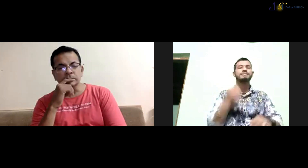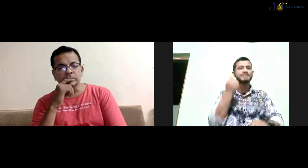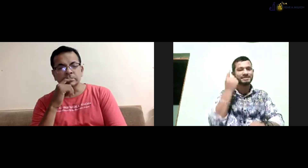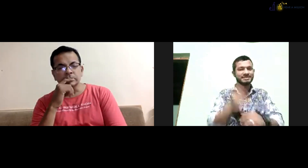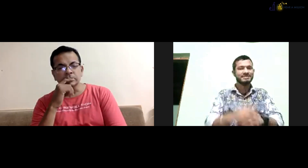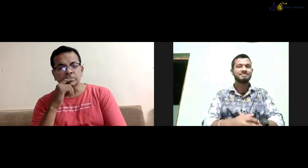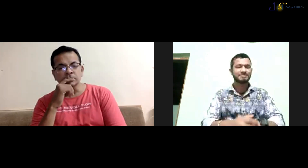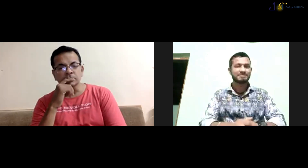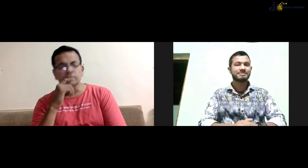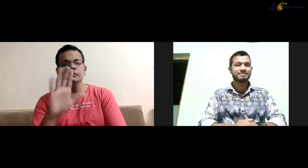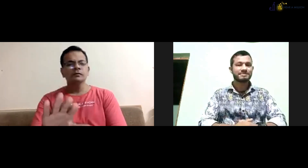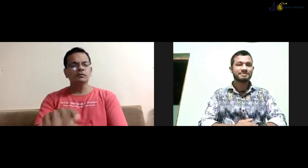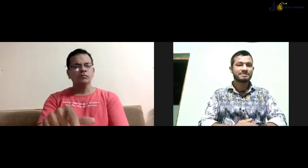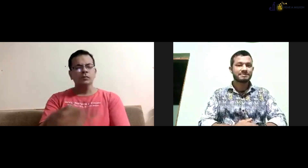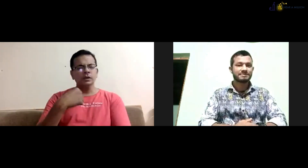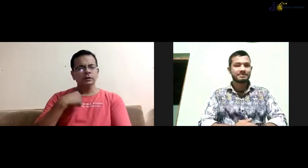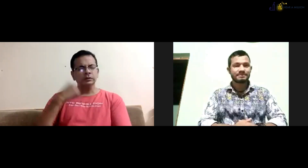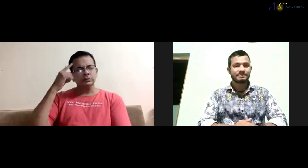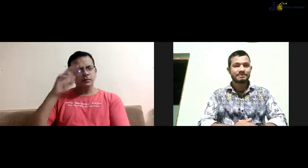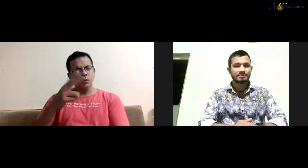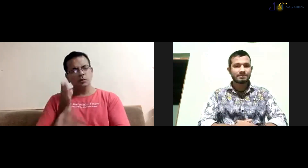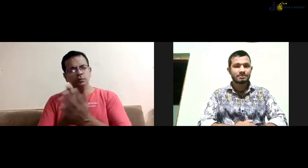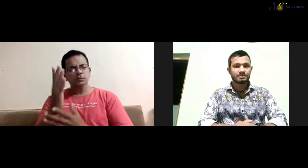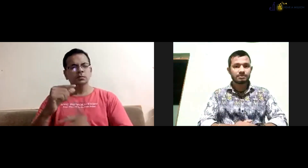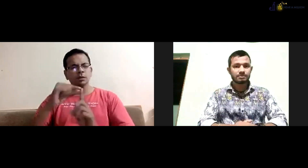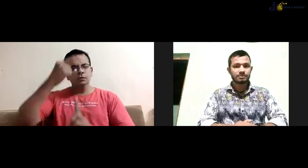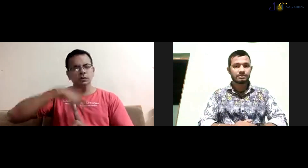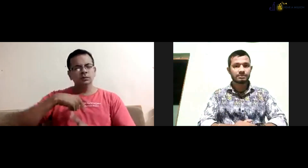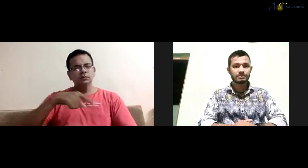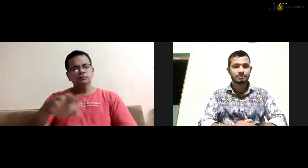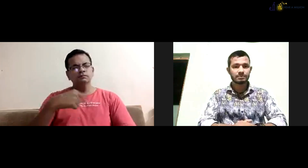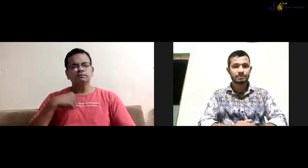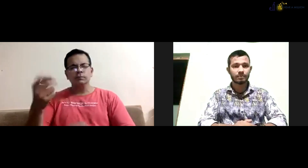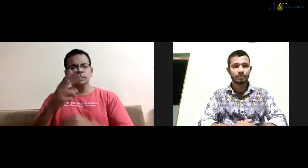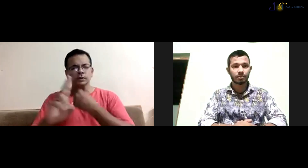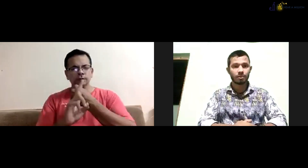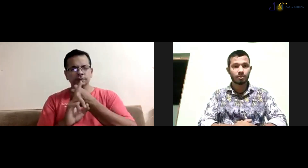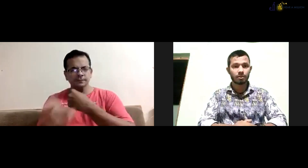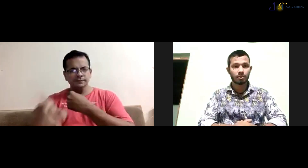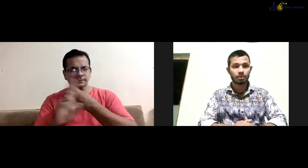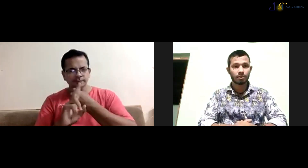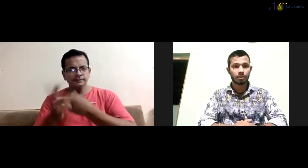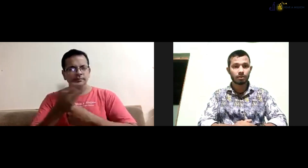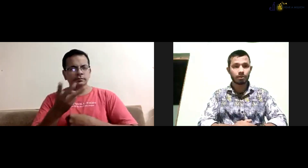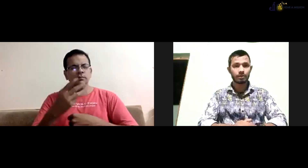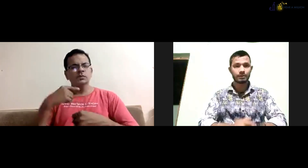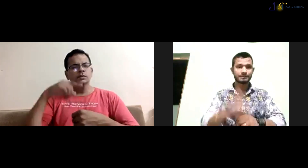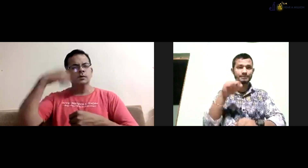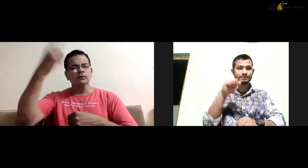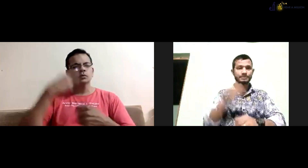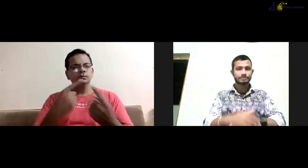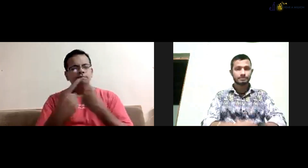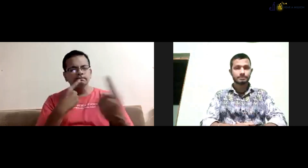doing around the things. So this feelings as I feel. Okay, so can you go in other things as I'll discuss with